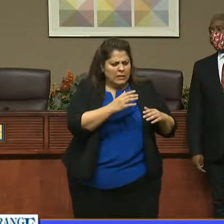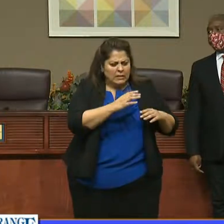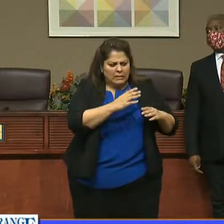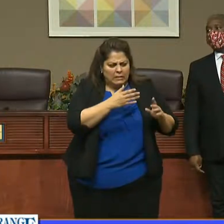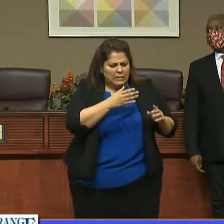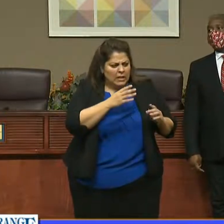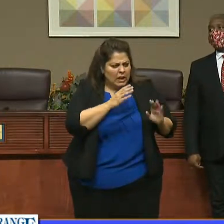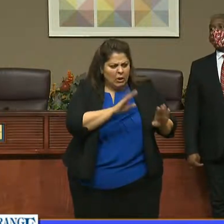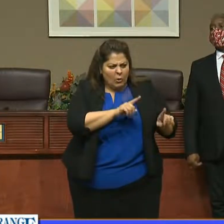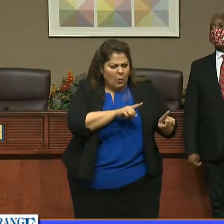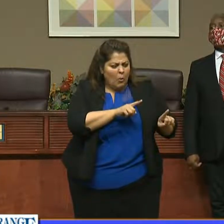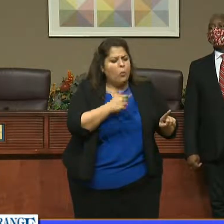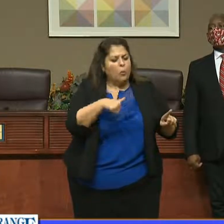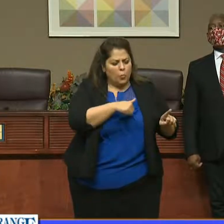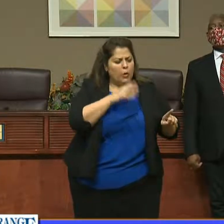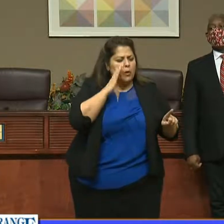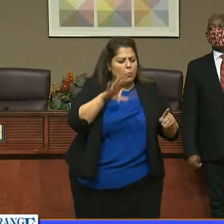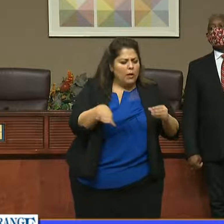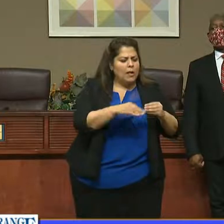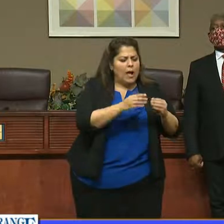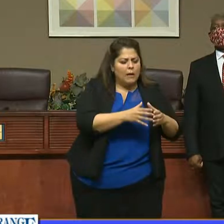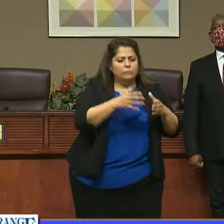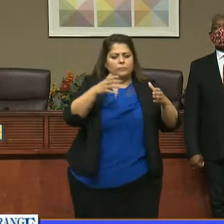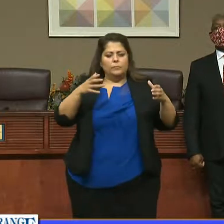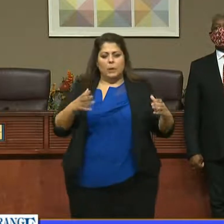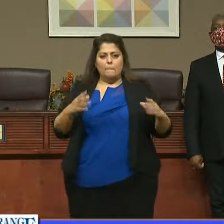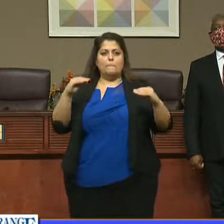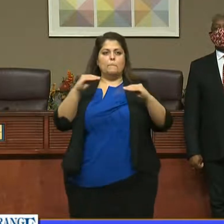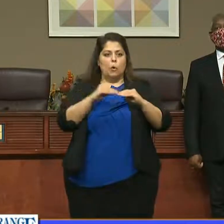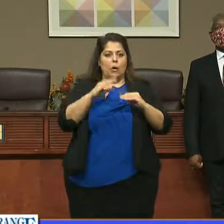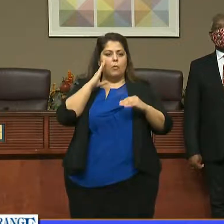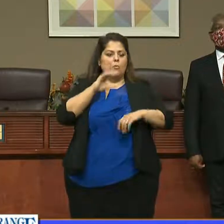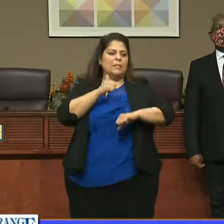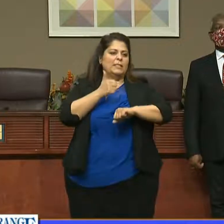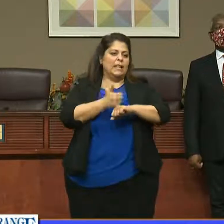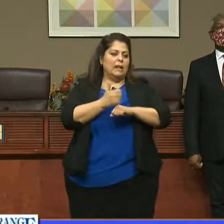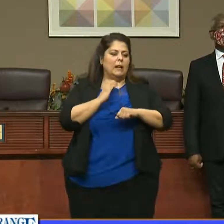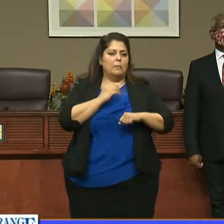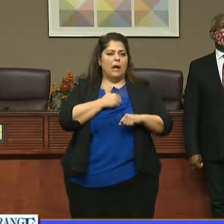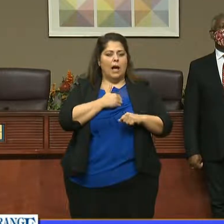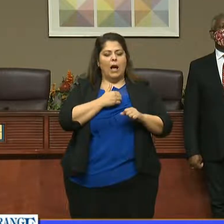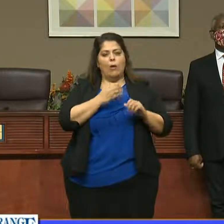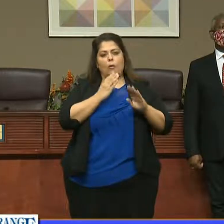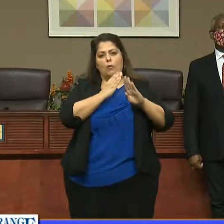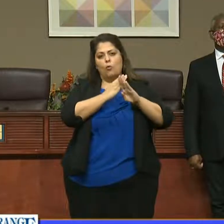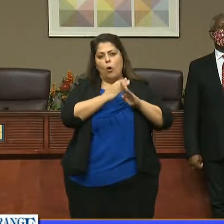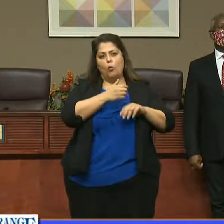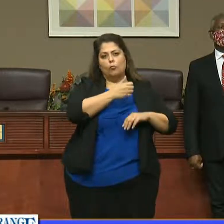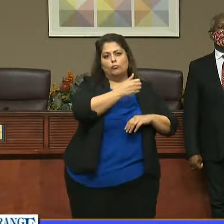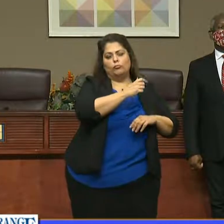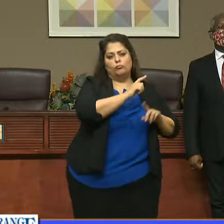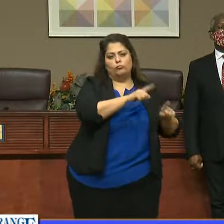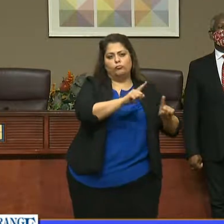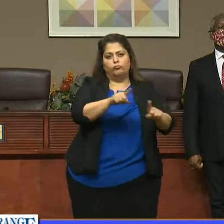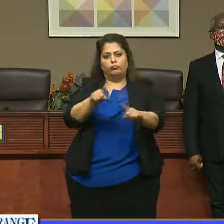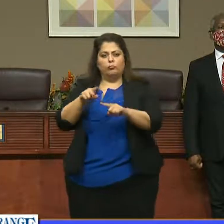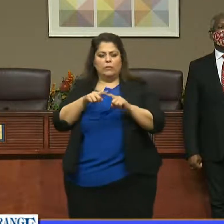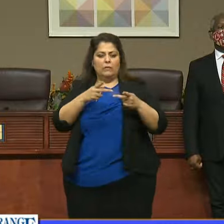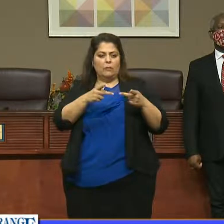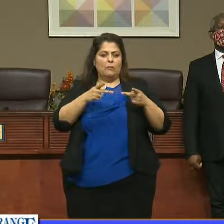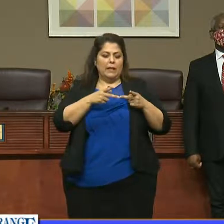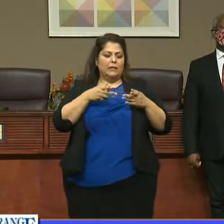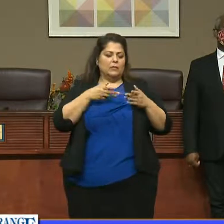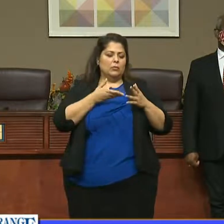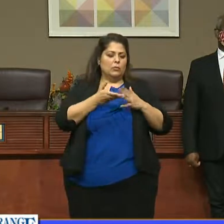our capacity for testing. We'll go back to our roadshow and have it rotated through the county as needed. And actually, I